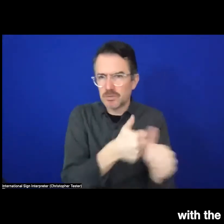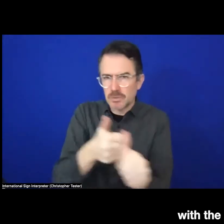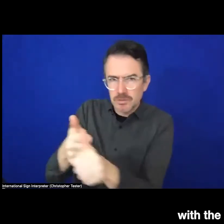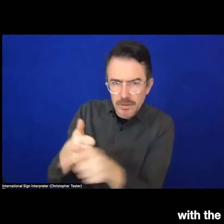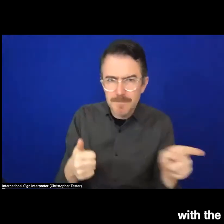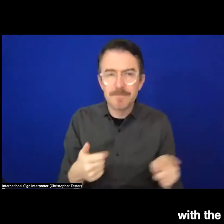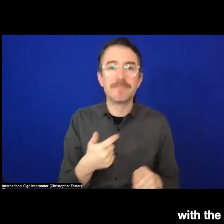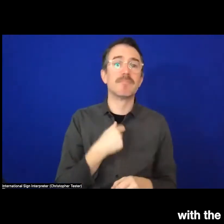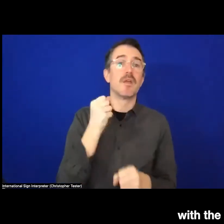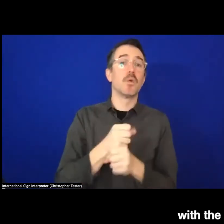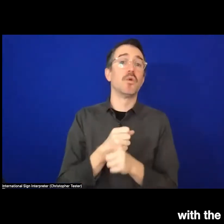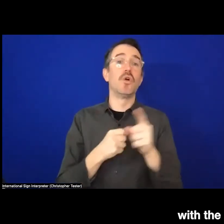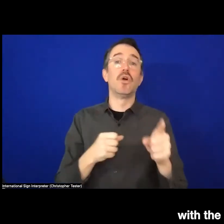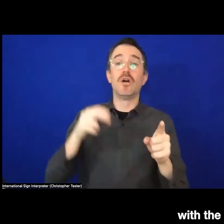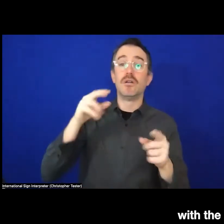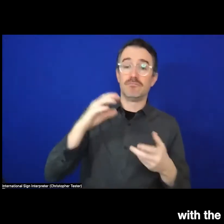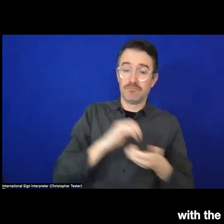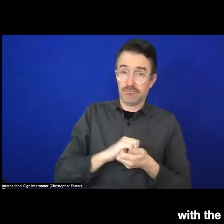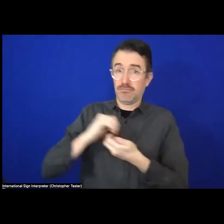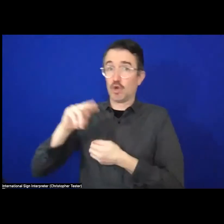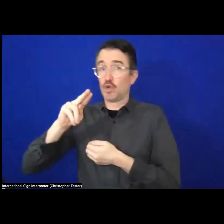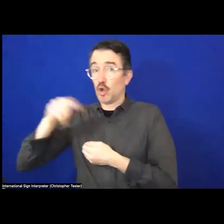the disability rights movement globally.